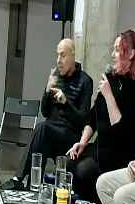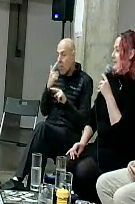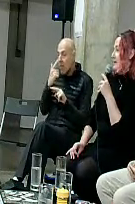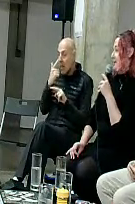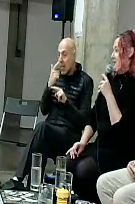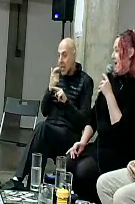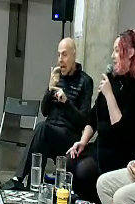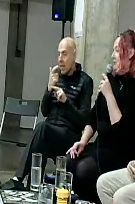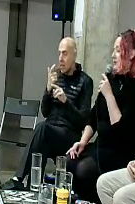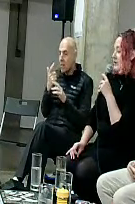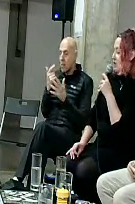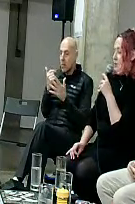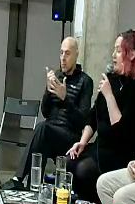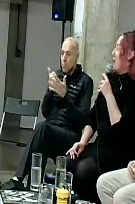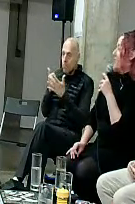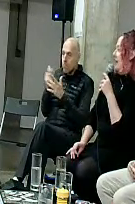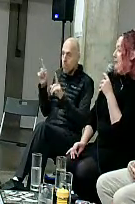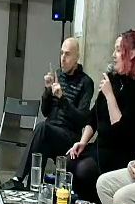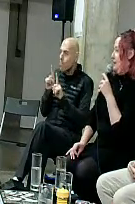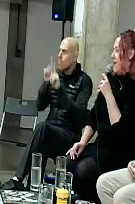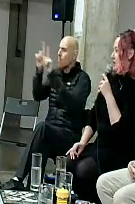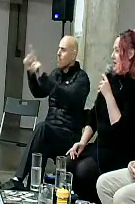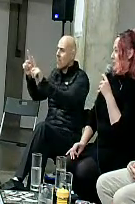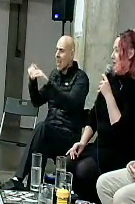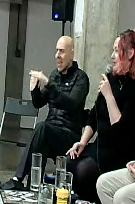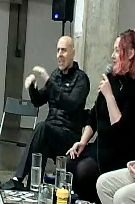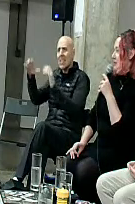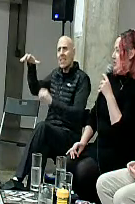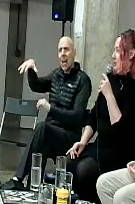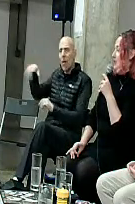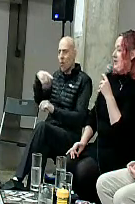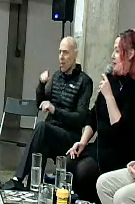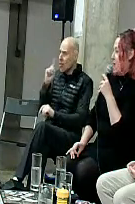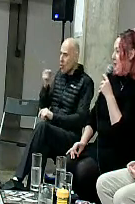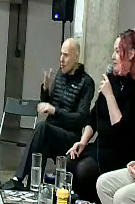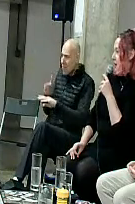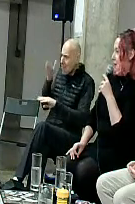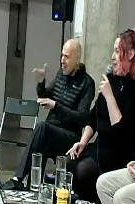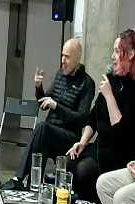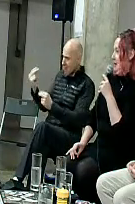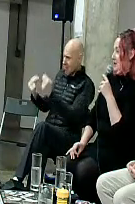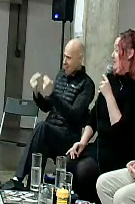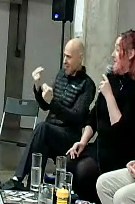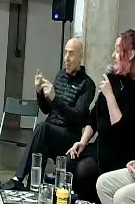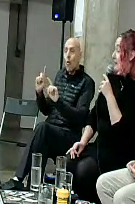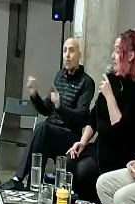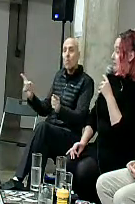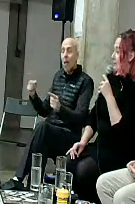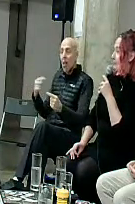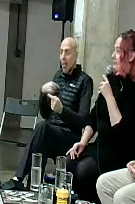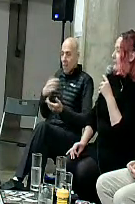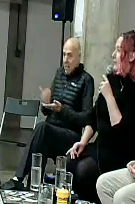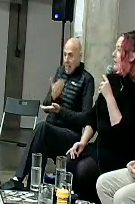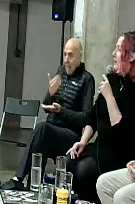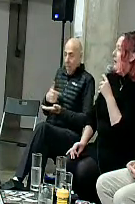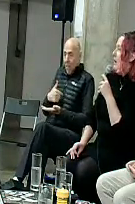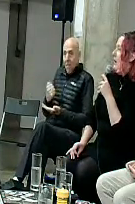centre that was in the next town, she would not have been able to engage in that process because she wasn't in her own environment and she didn't feel safe.